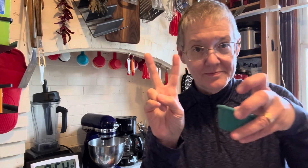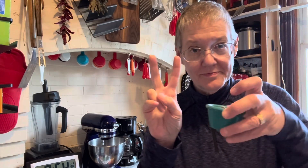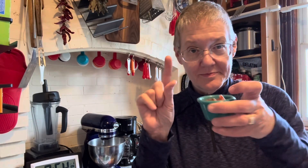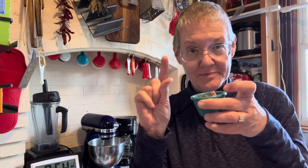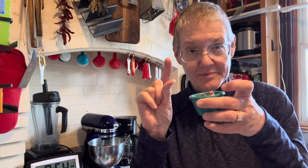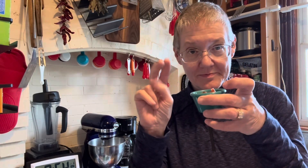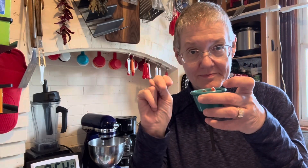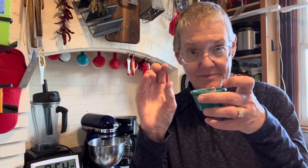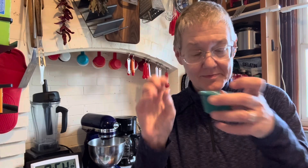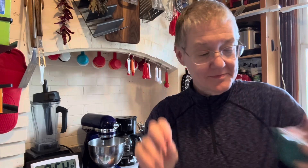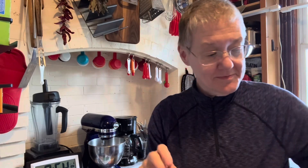2 grams of net carbs.